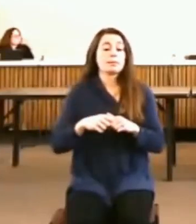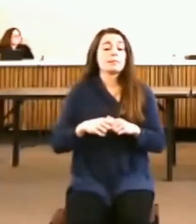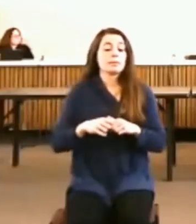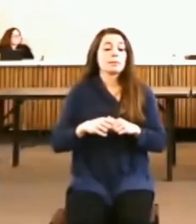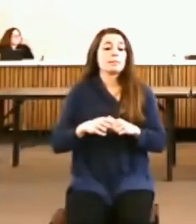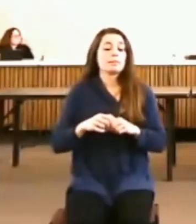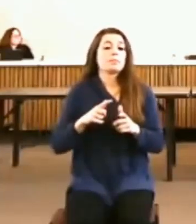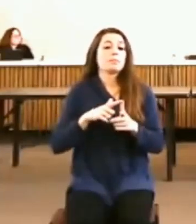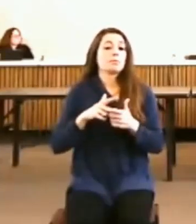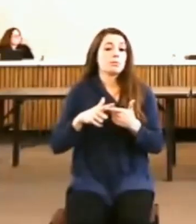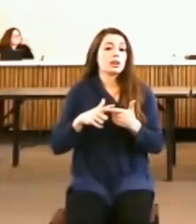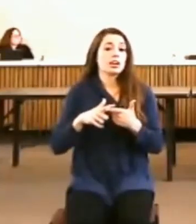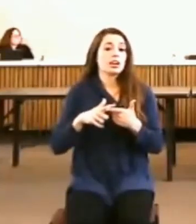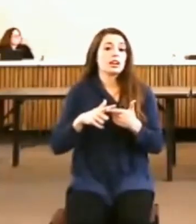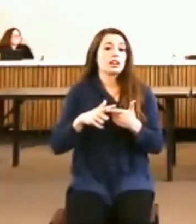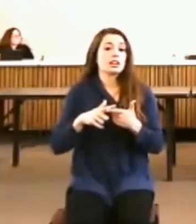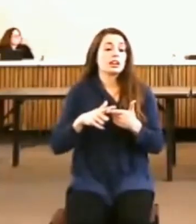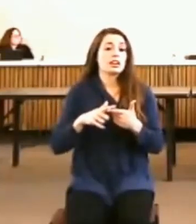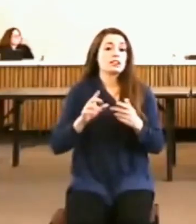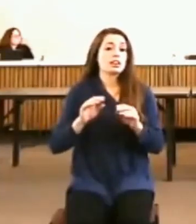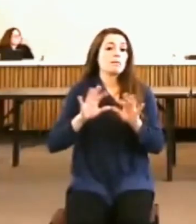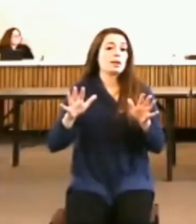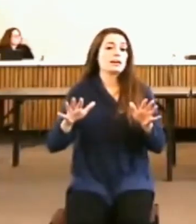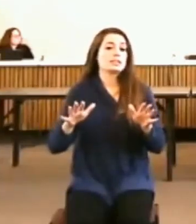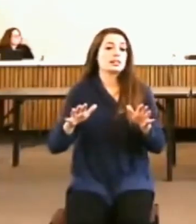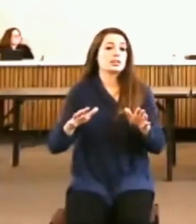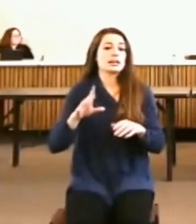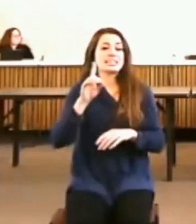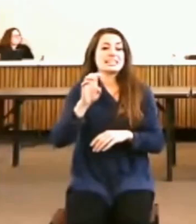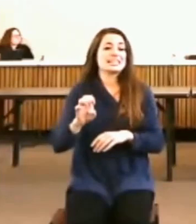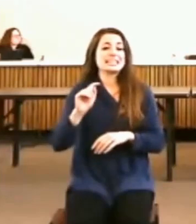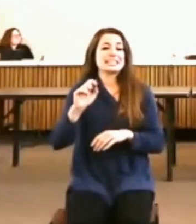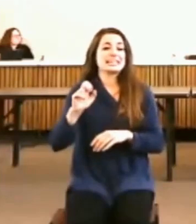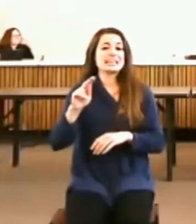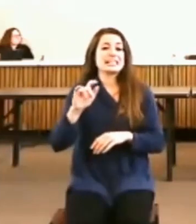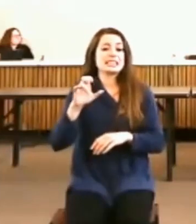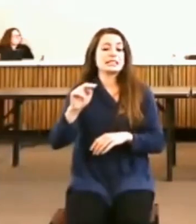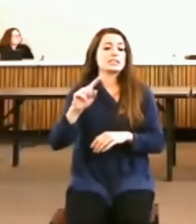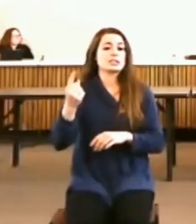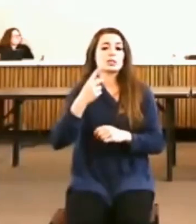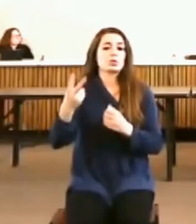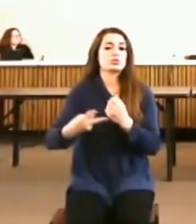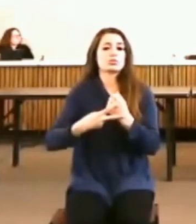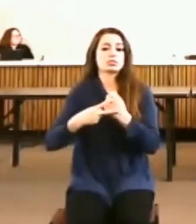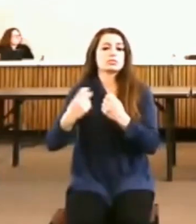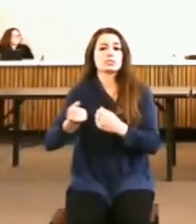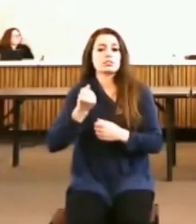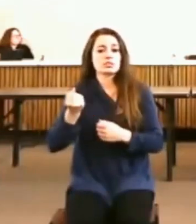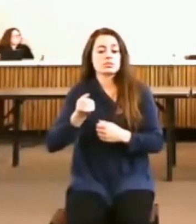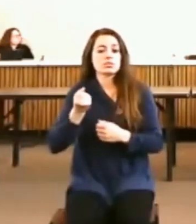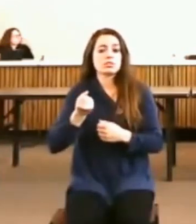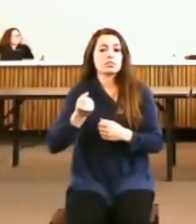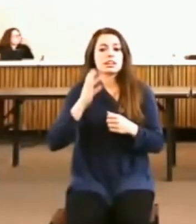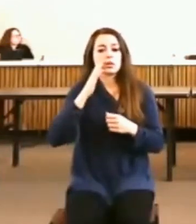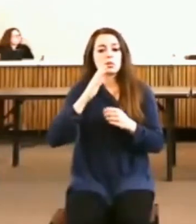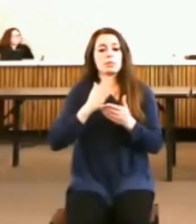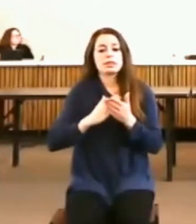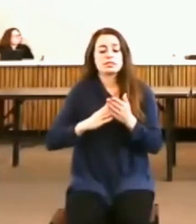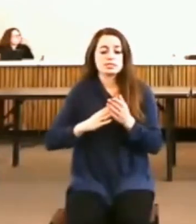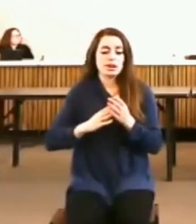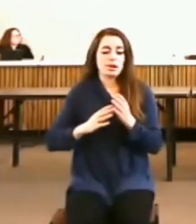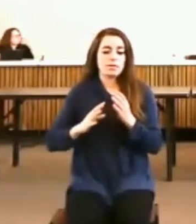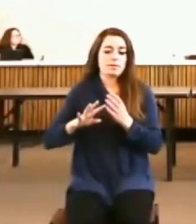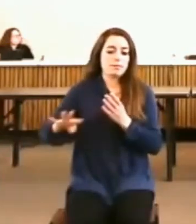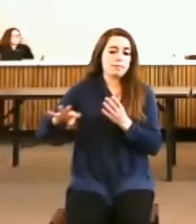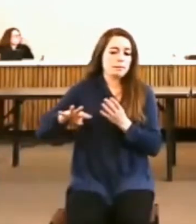in relation to the entire time of the Earth's existence and has existed for a relatively short time.